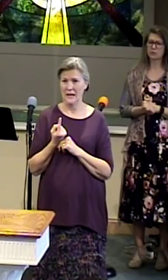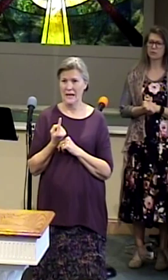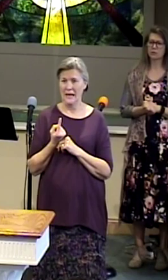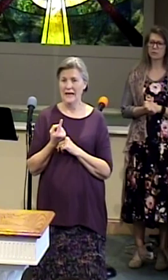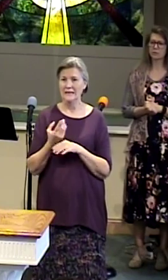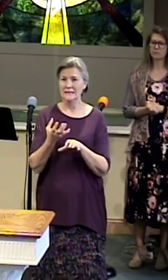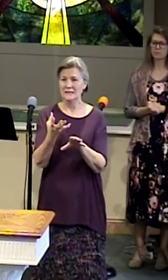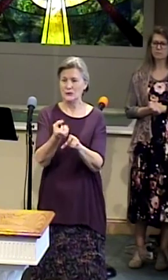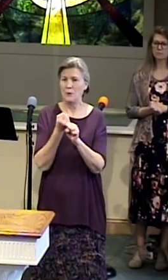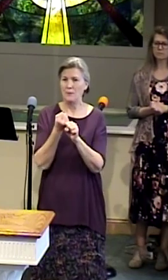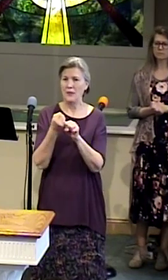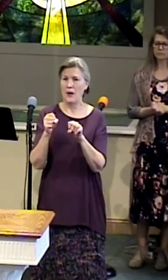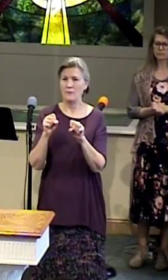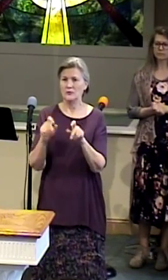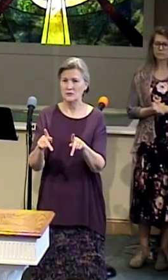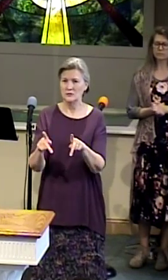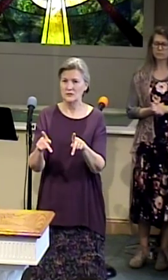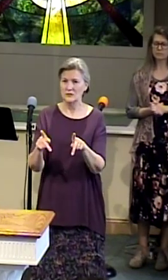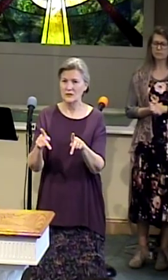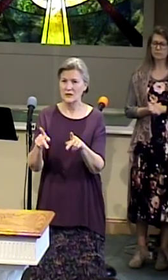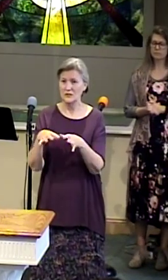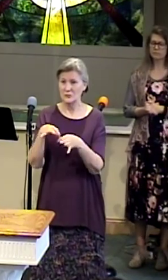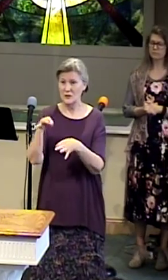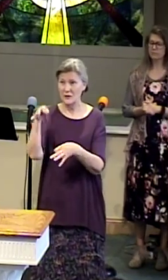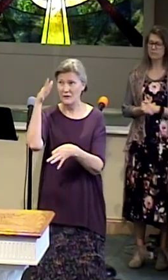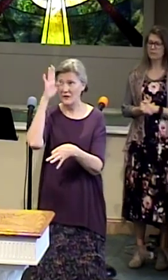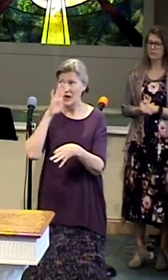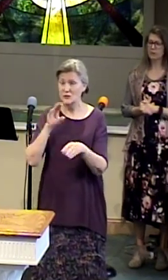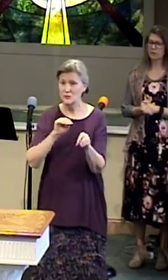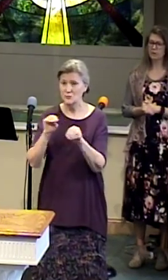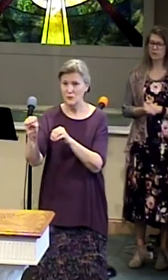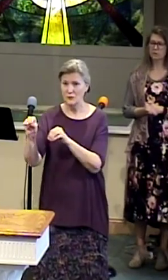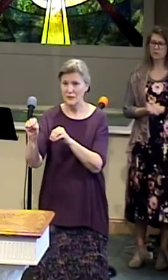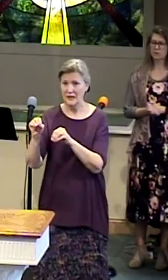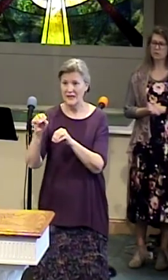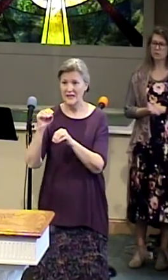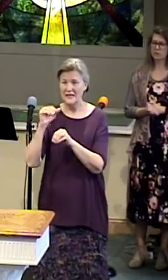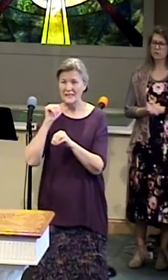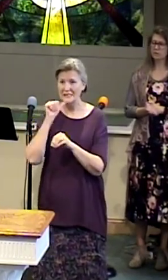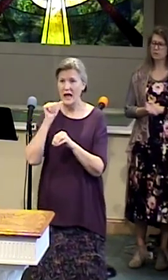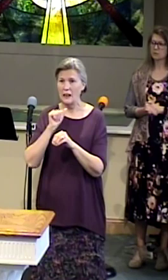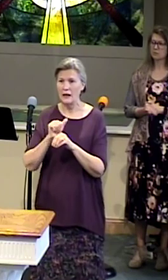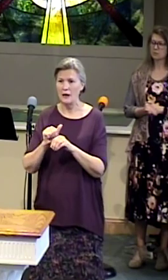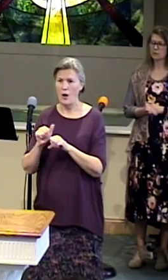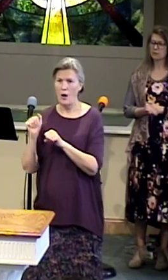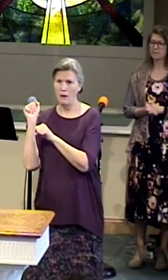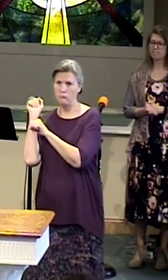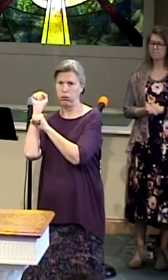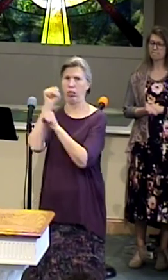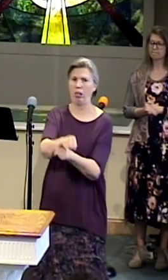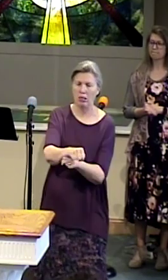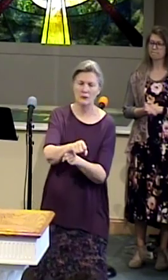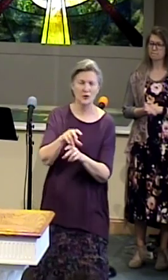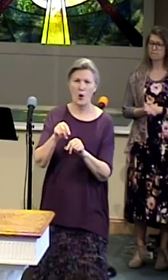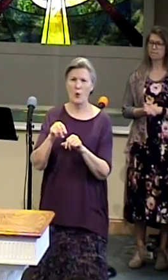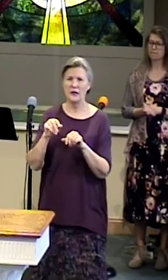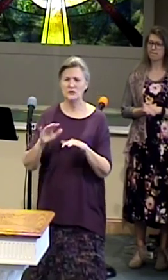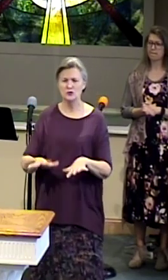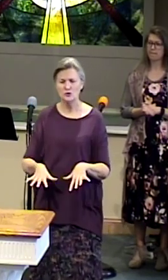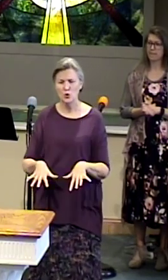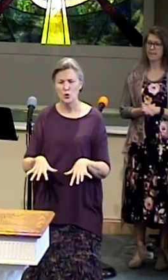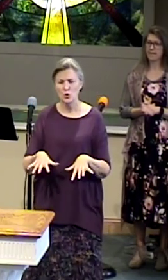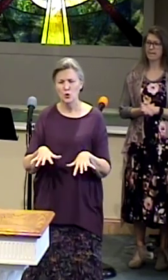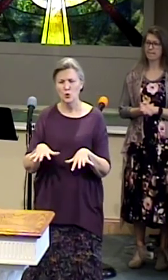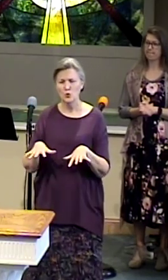God, it's moving. It's not like a tidal wave today. It's like a gradual pressure. Can you feel it?